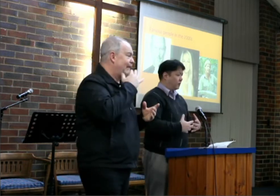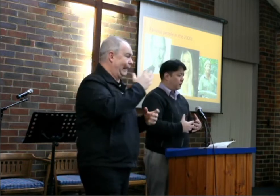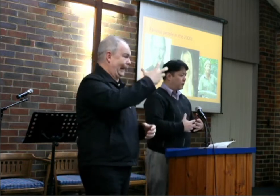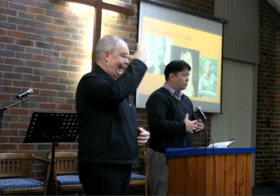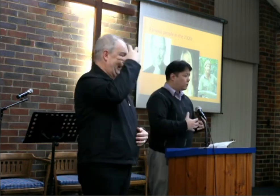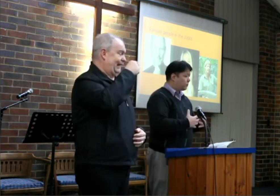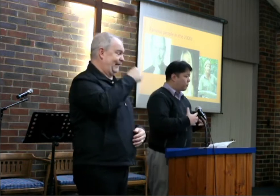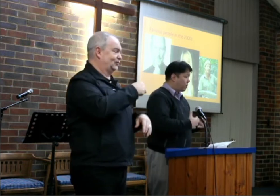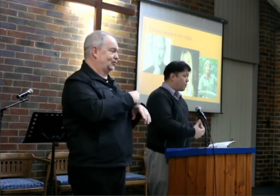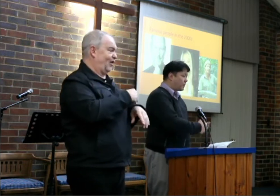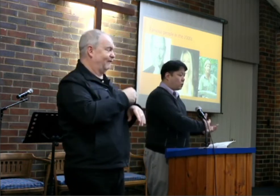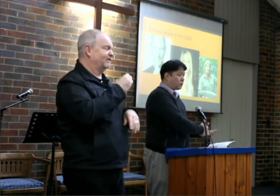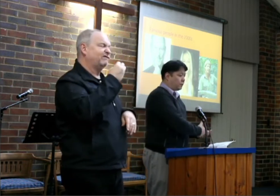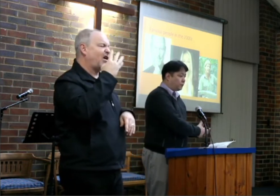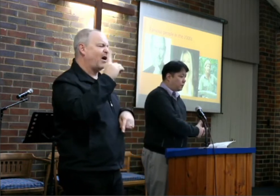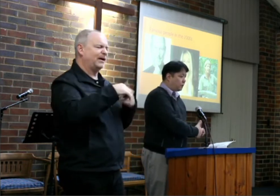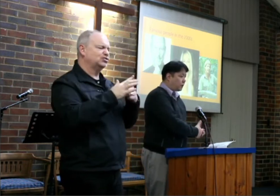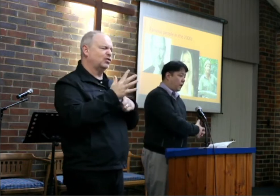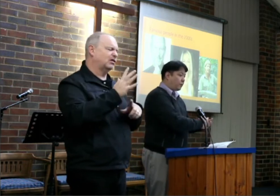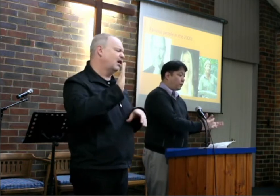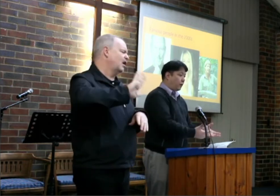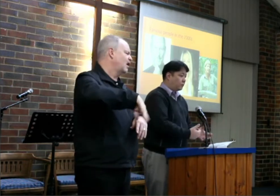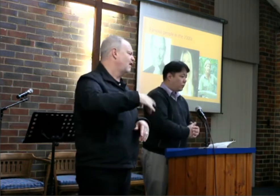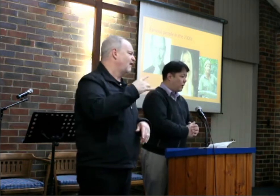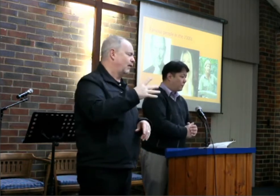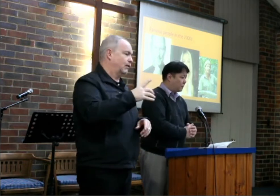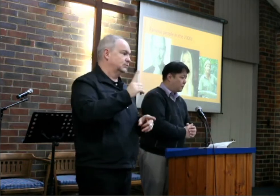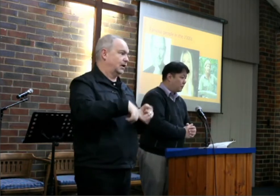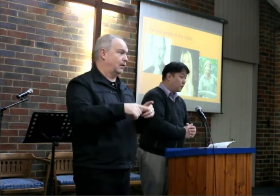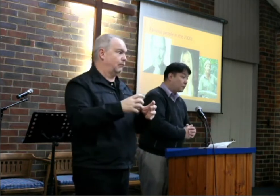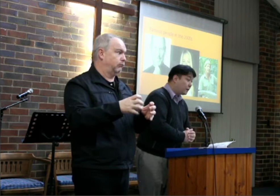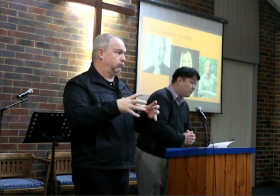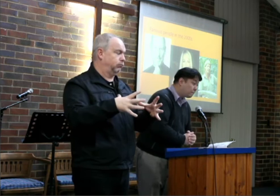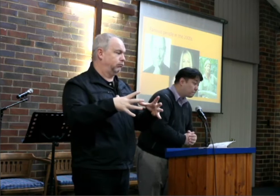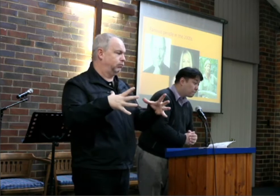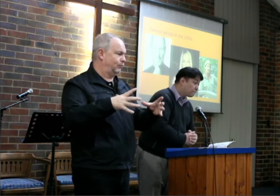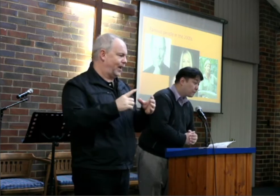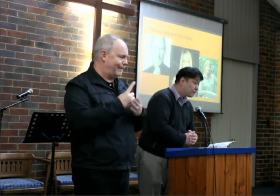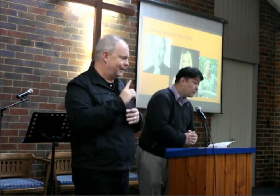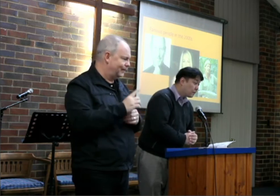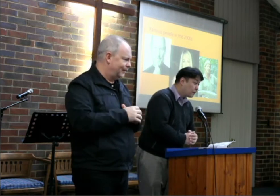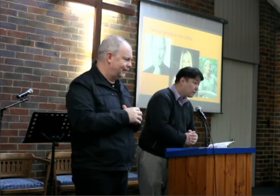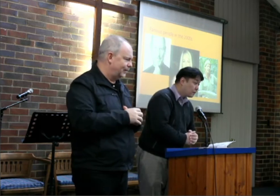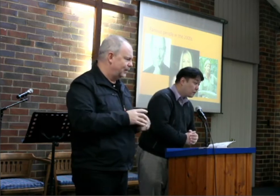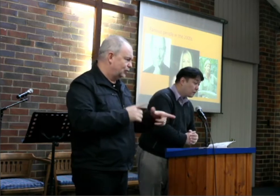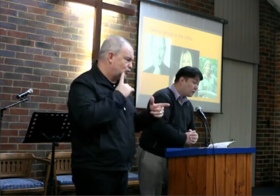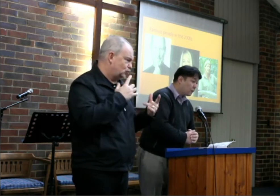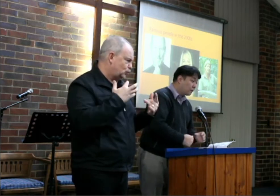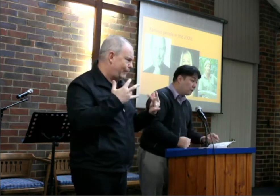king who forgot about Joseph came into power, what happened? Yeah?